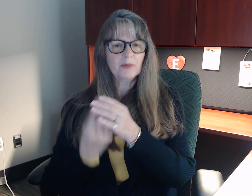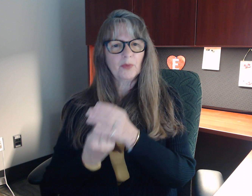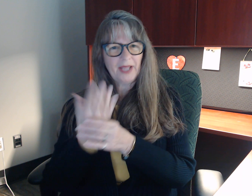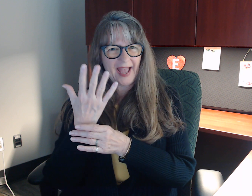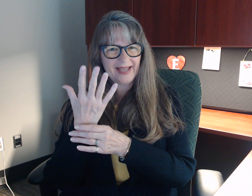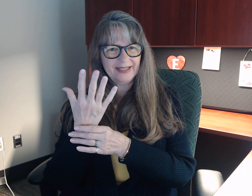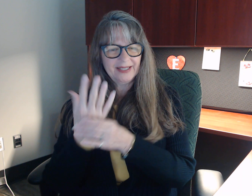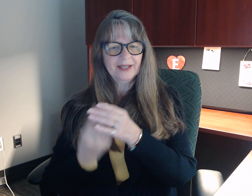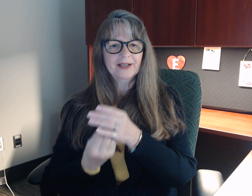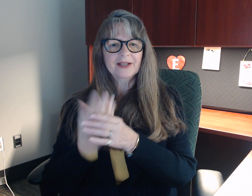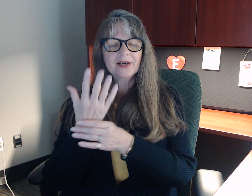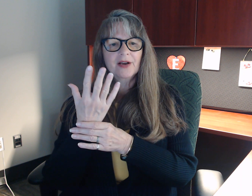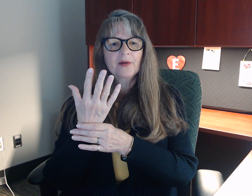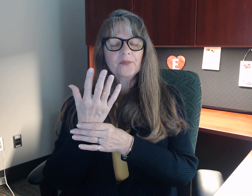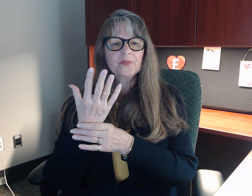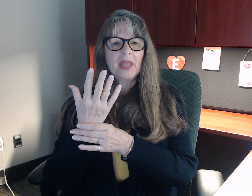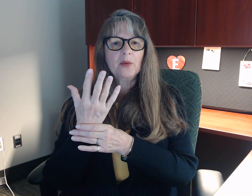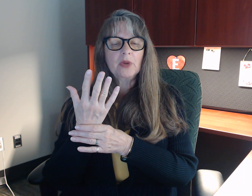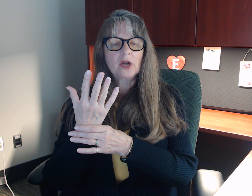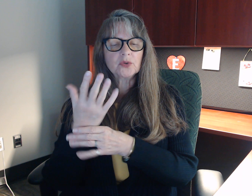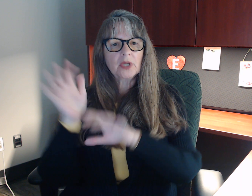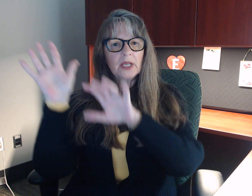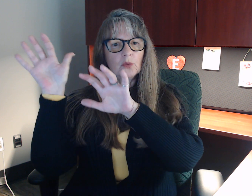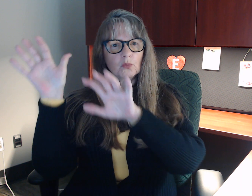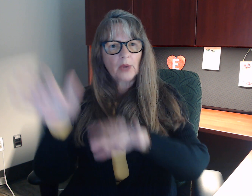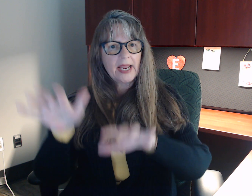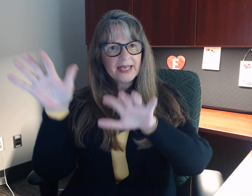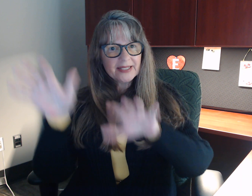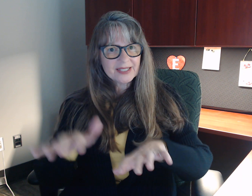already had. And we also did it rains.